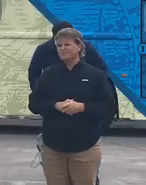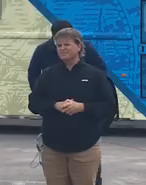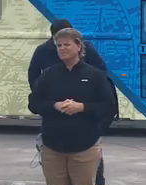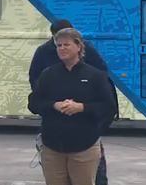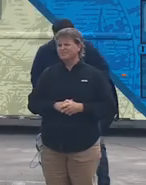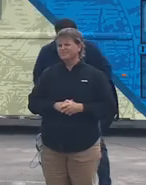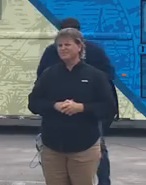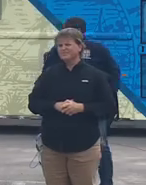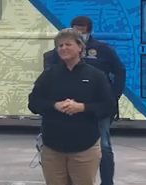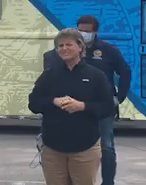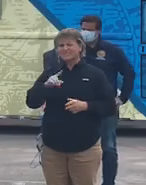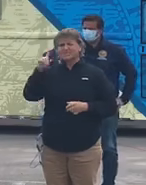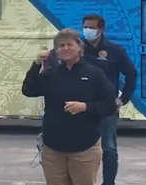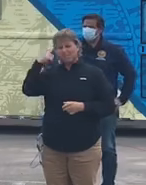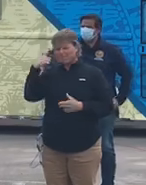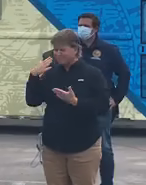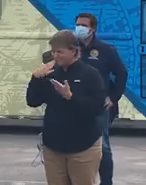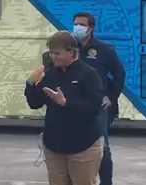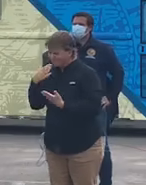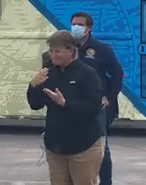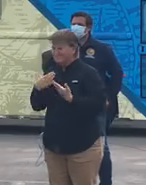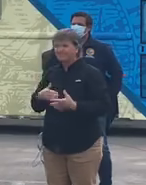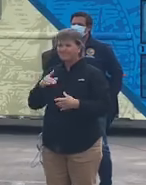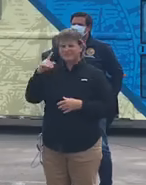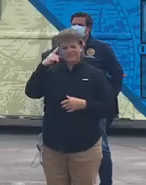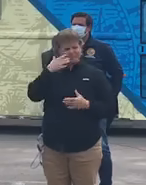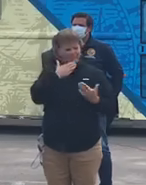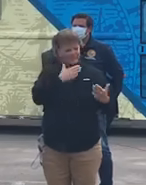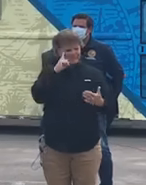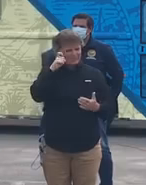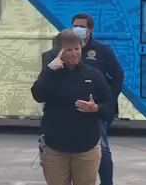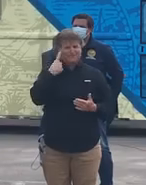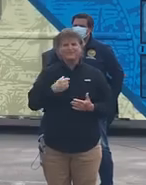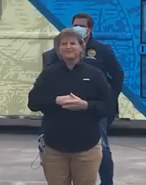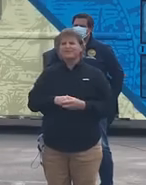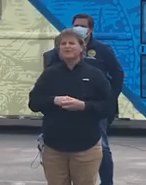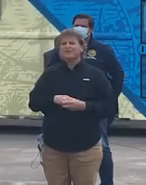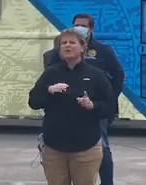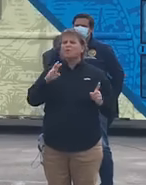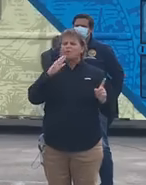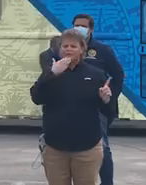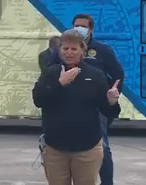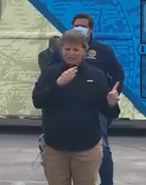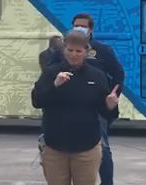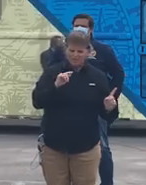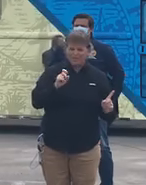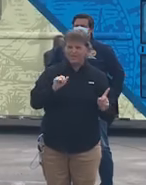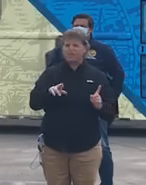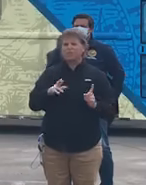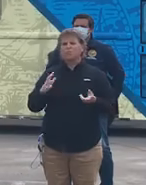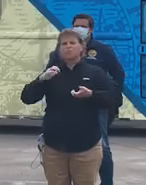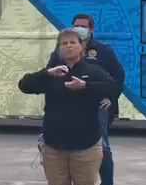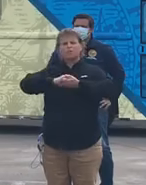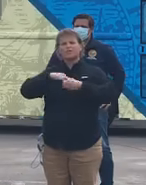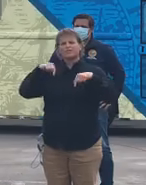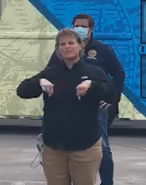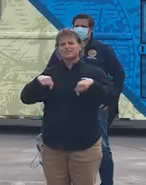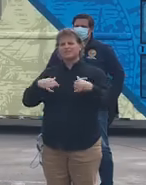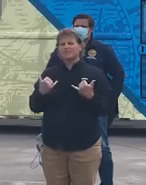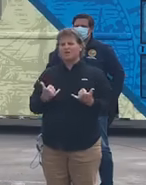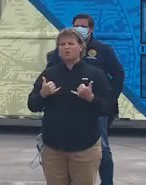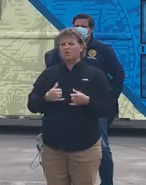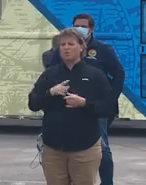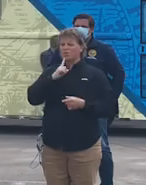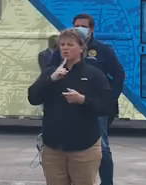Governor, thank you. Lieutenant Governor, thank you. Mayor, appreciate all of your assistance. You've been a real partner here in Dade County, which obviously has been ground